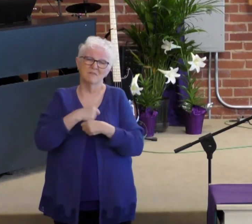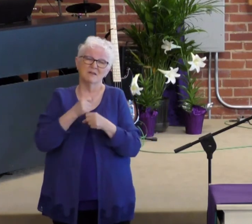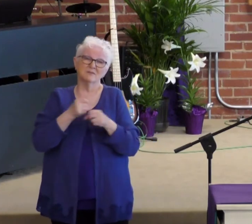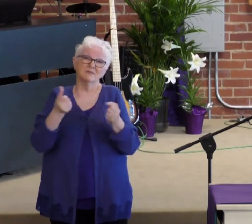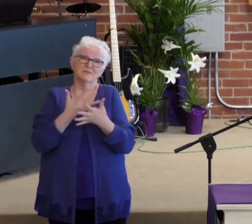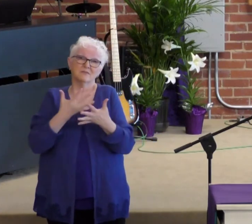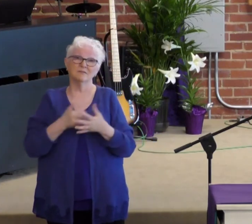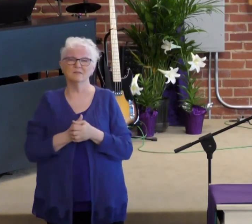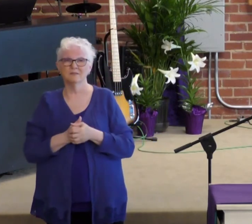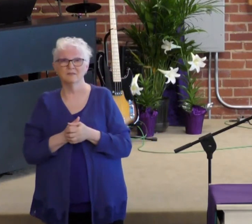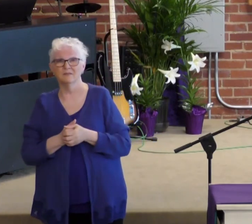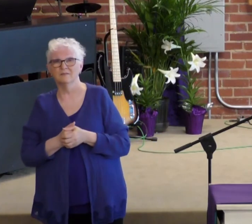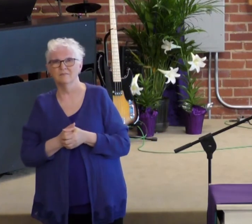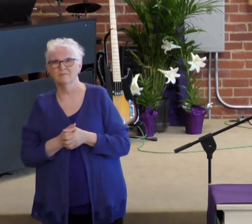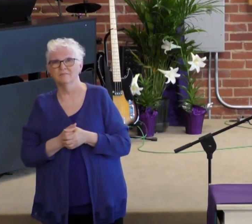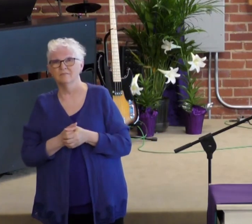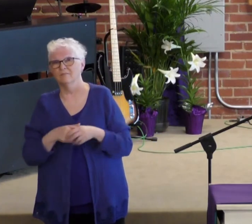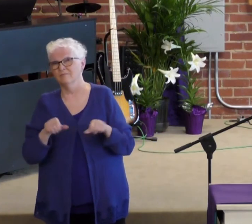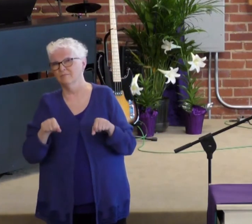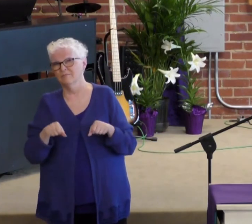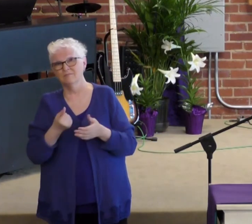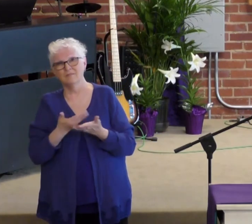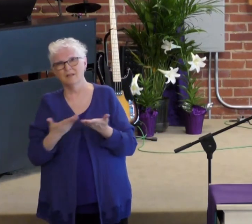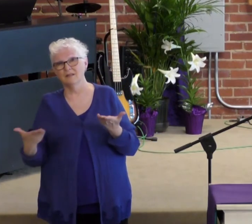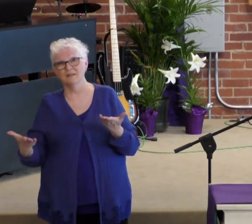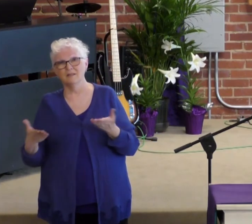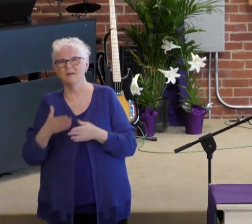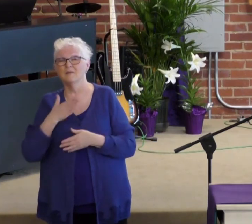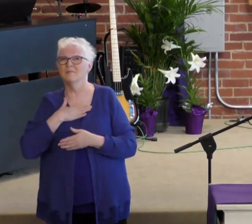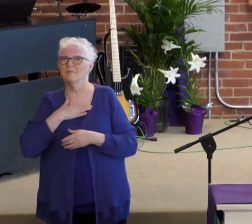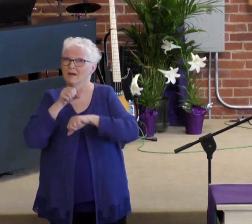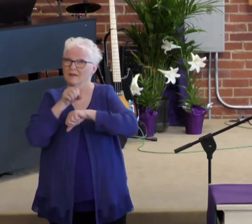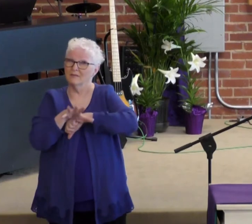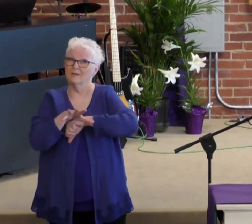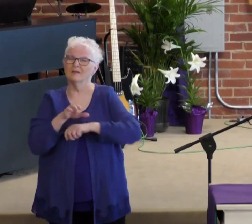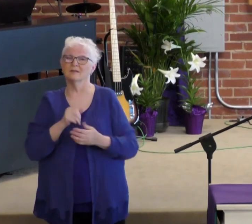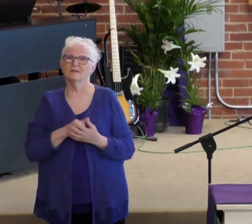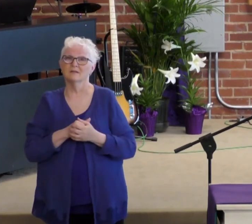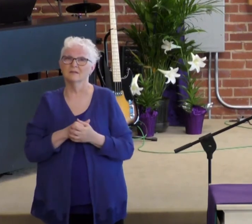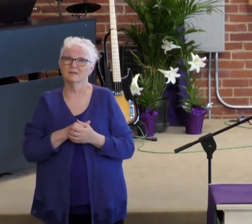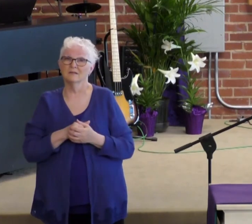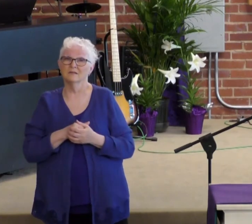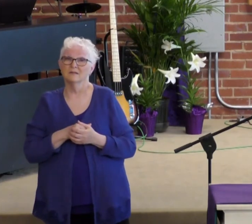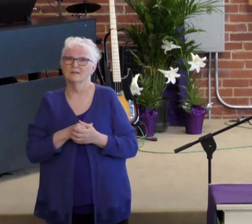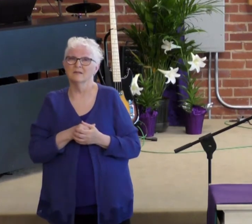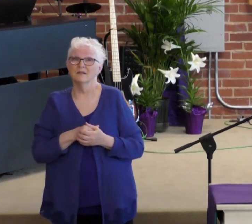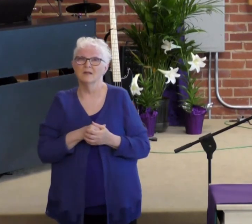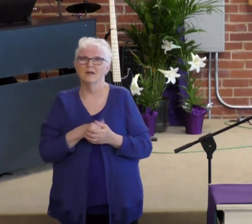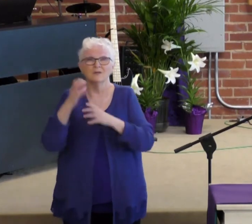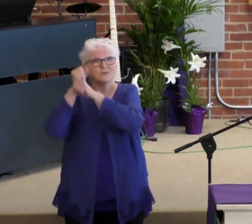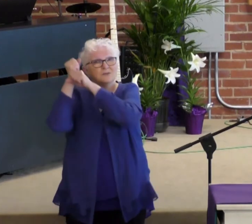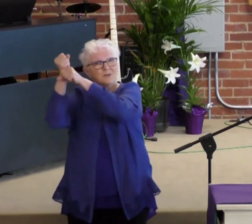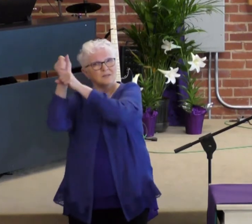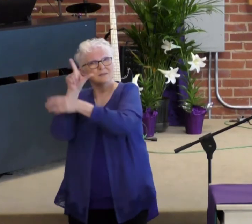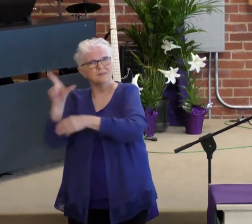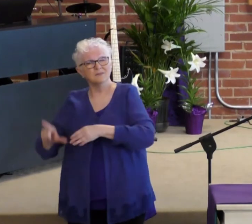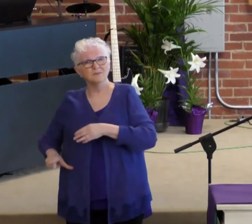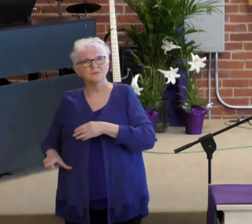could be anything. But my words, my advice to each of us is to trust the